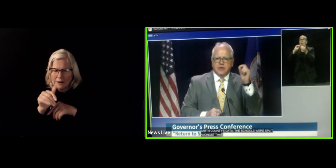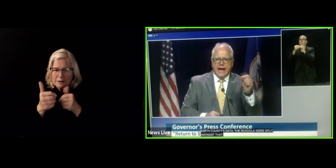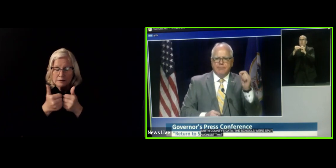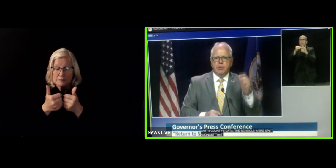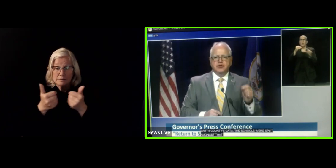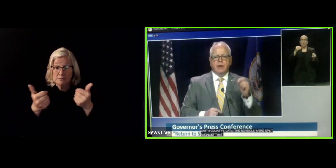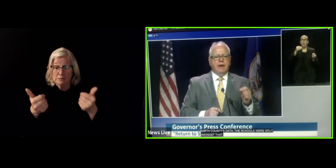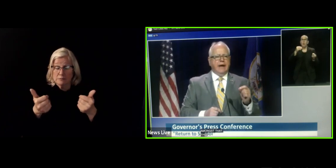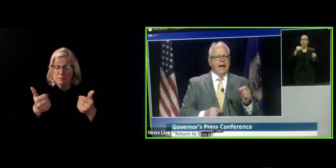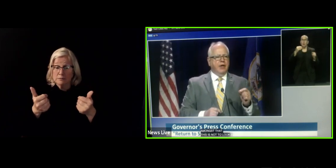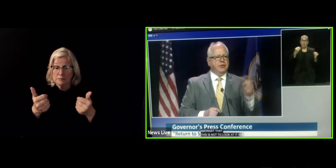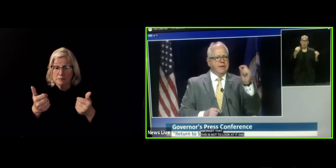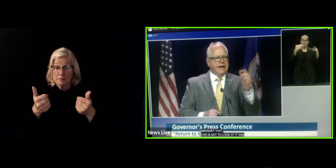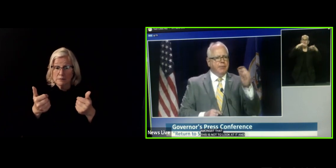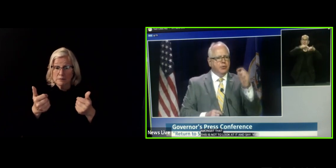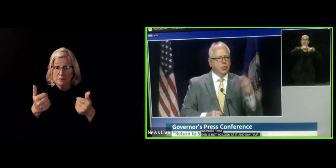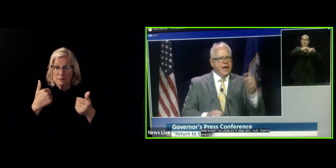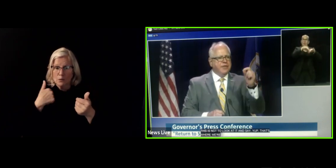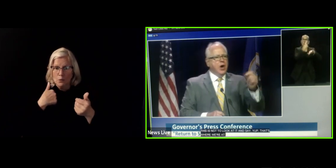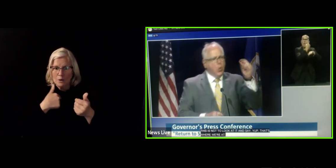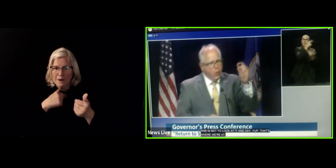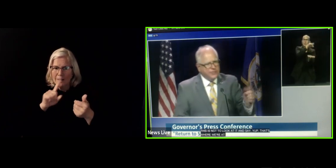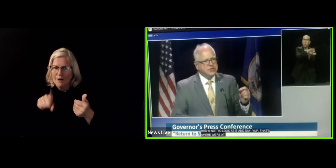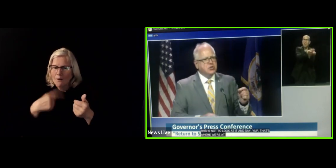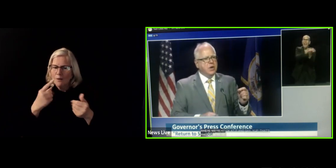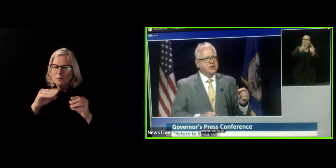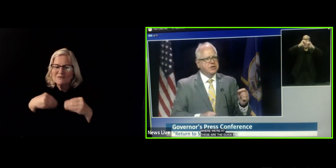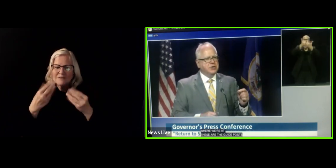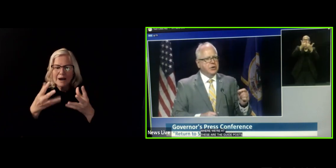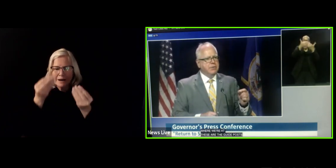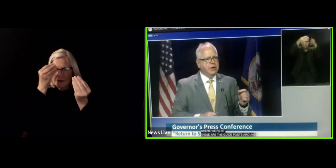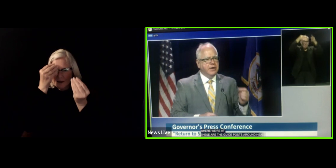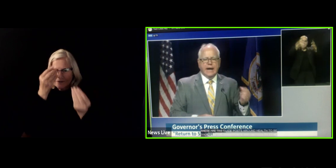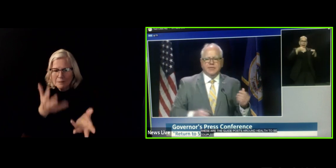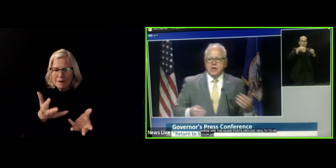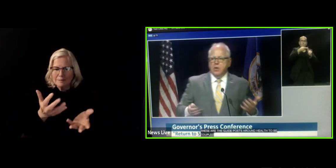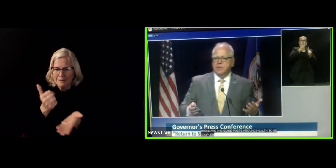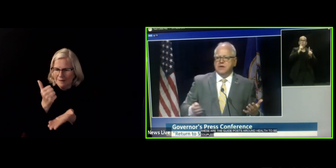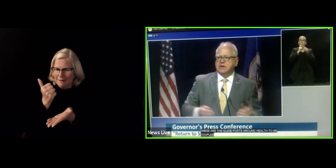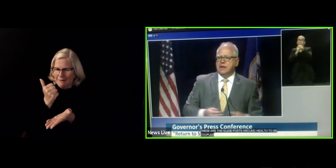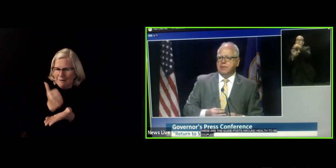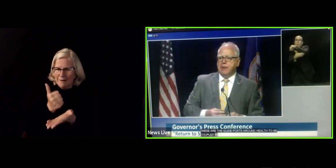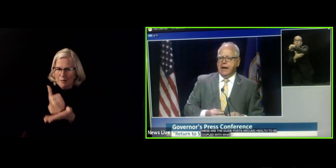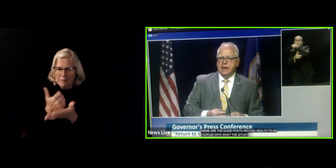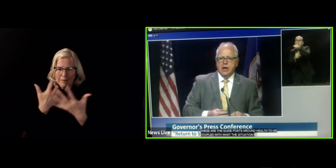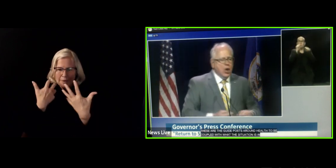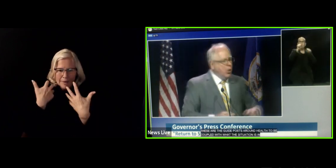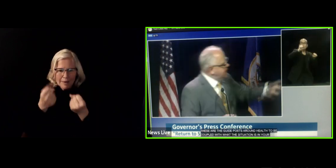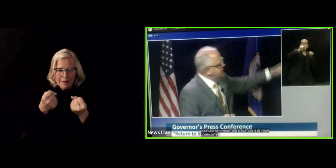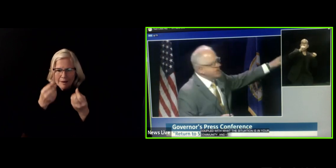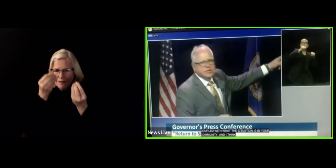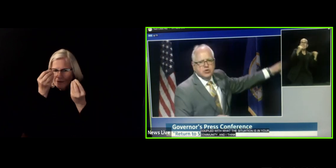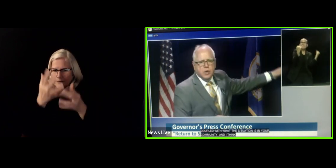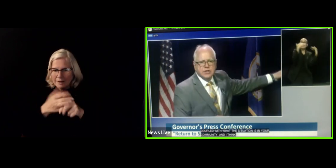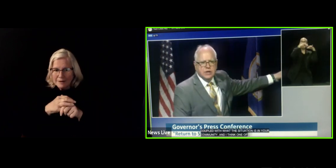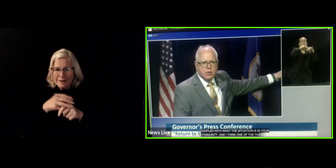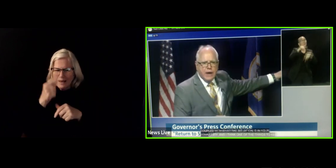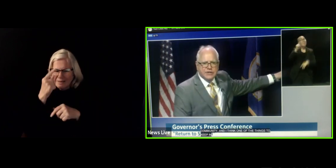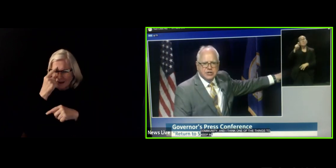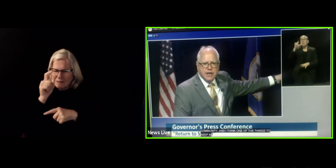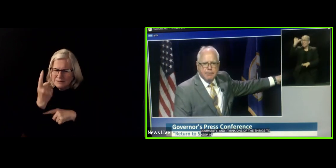are the guideposts around health to be coupled with what the situation is in your community. And I think one of the things to keep in mind, we could get a situation